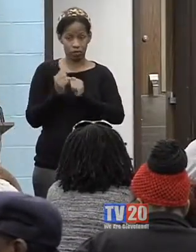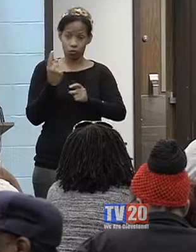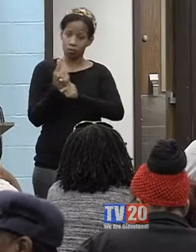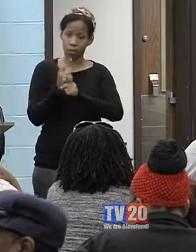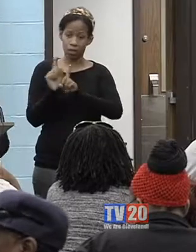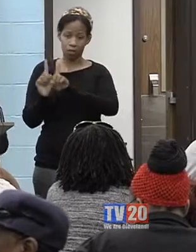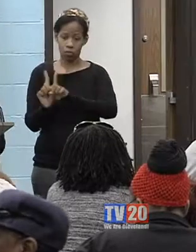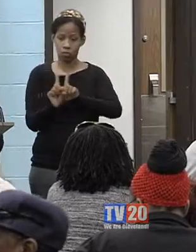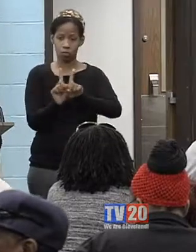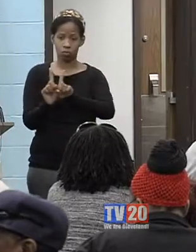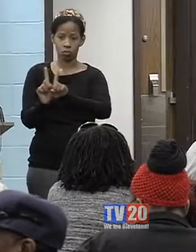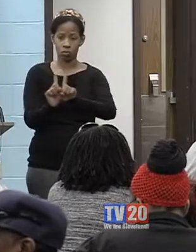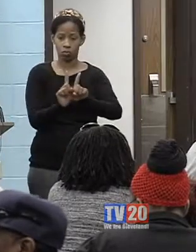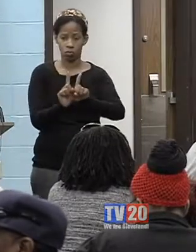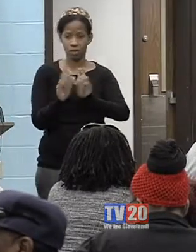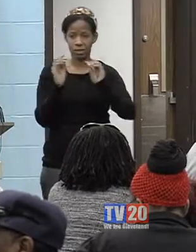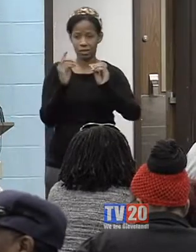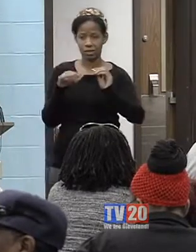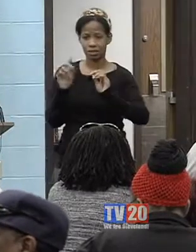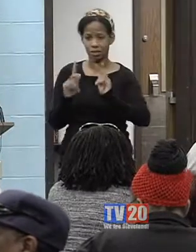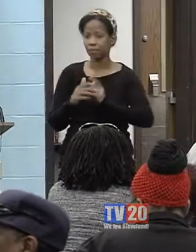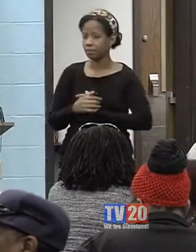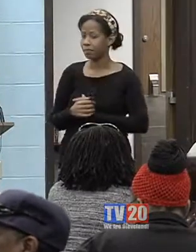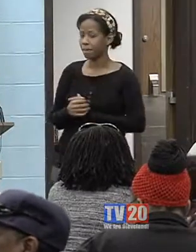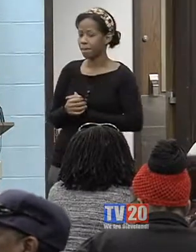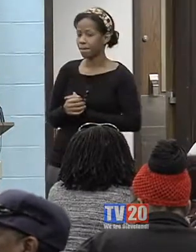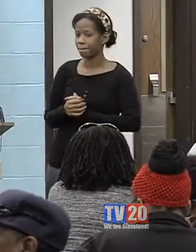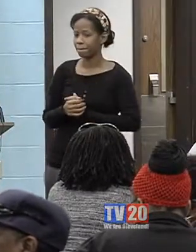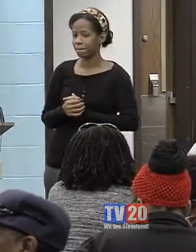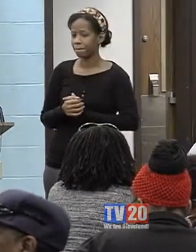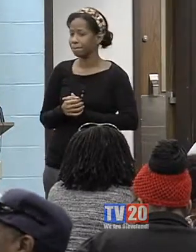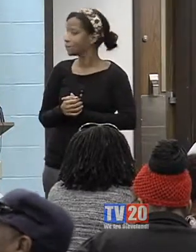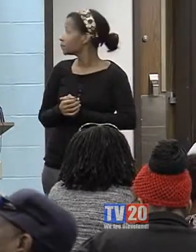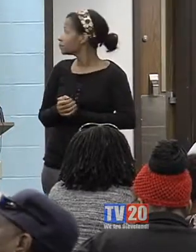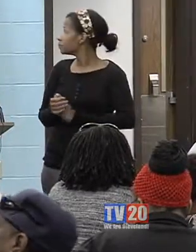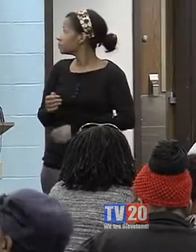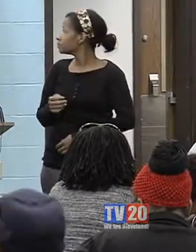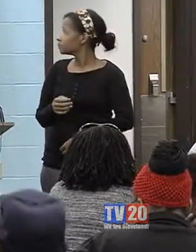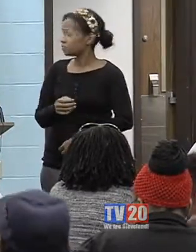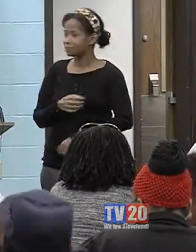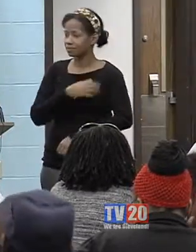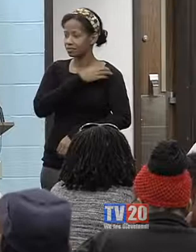the opportunity to teach them. So